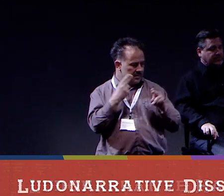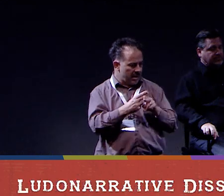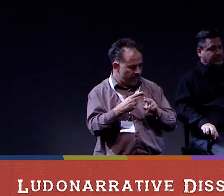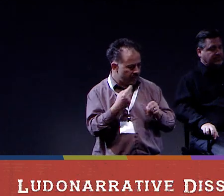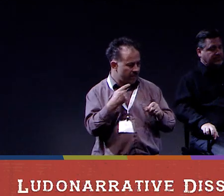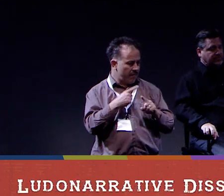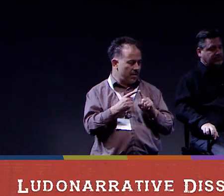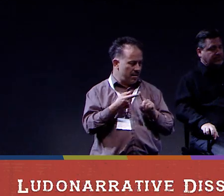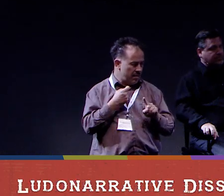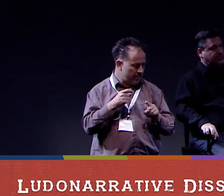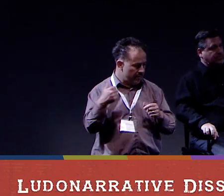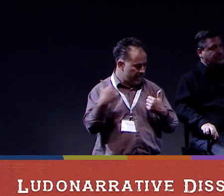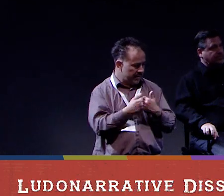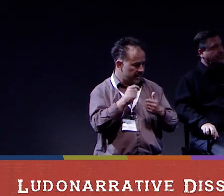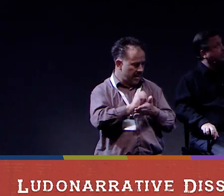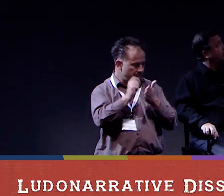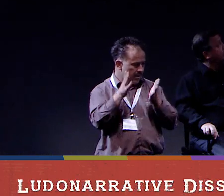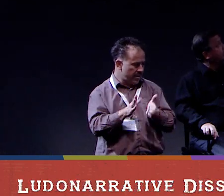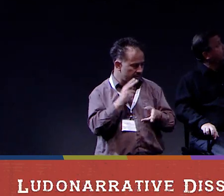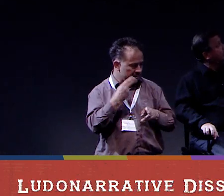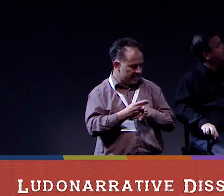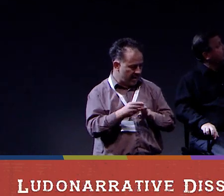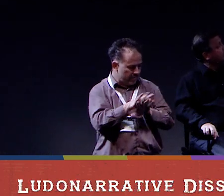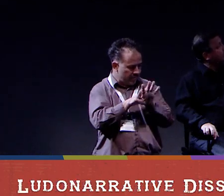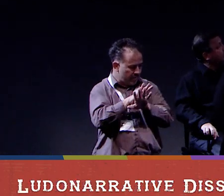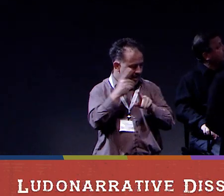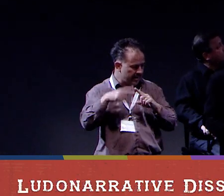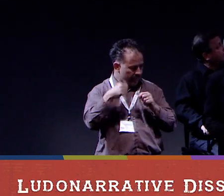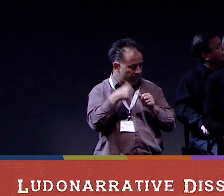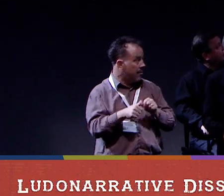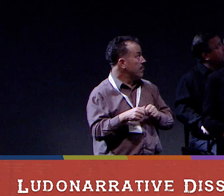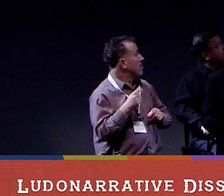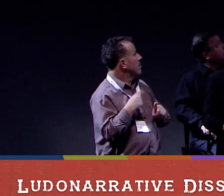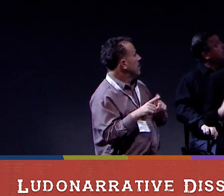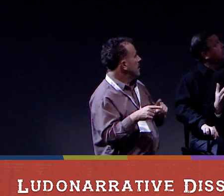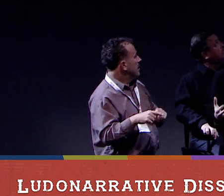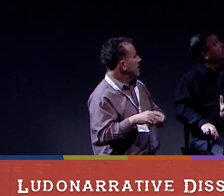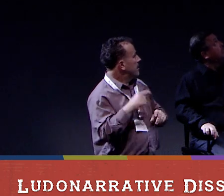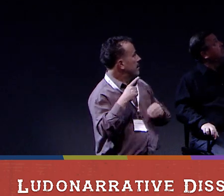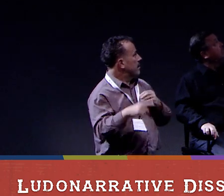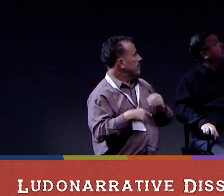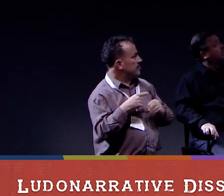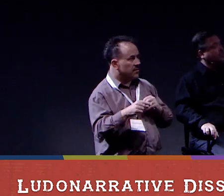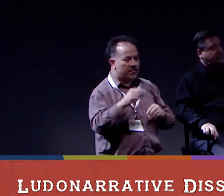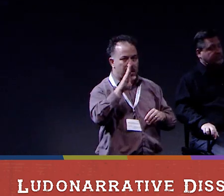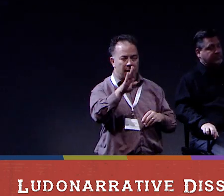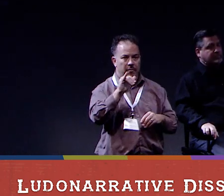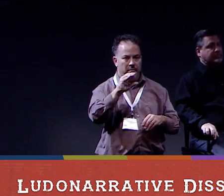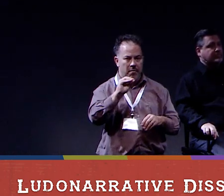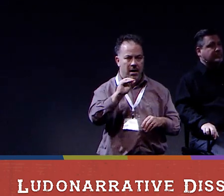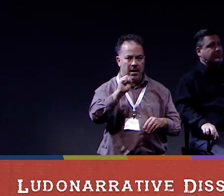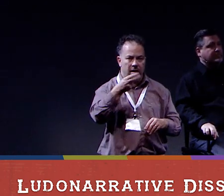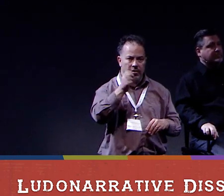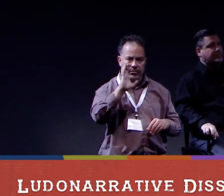writer, whose name is out of focus, so I don't remember. But it was about Bioshock, and that